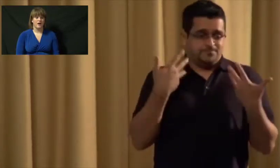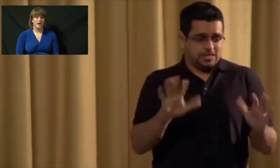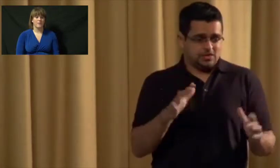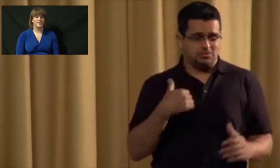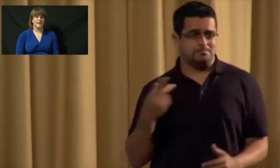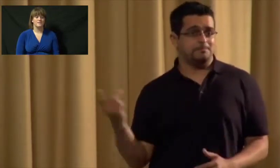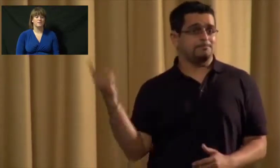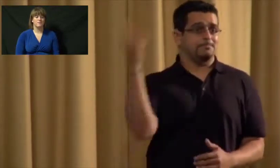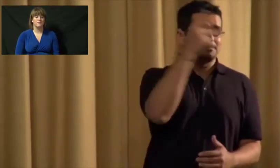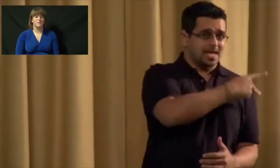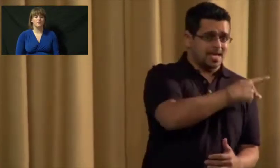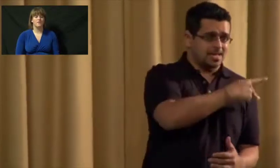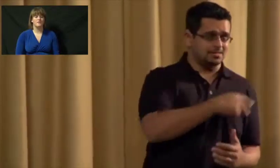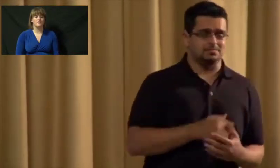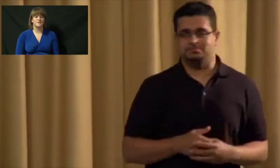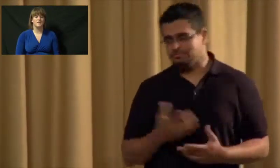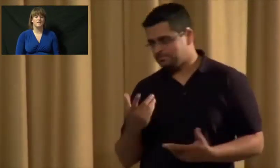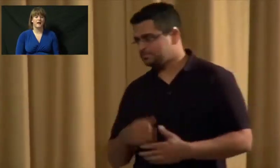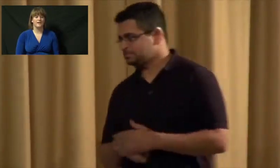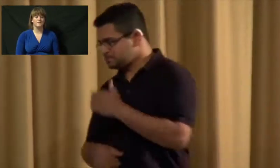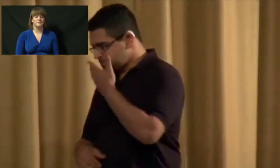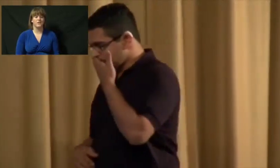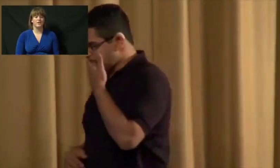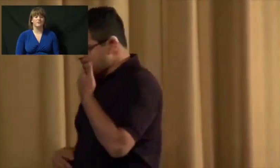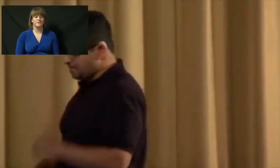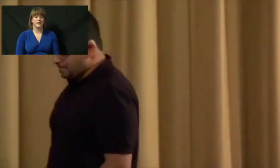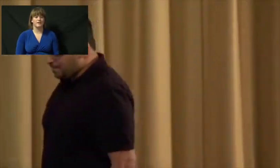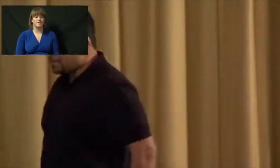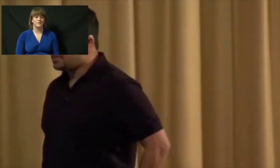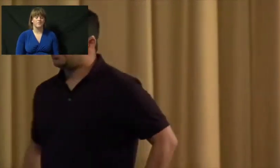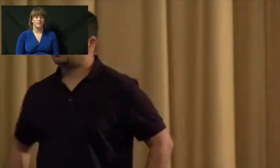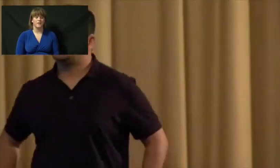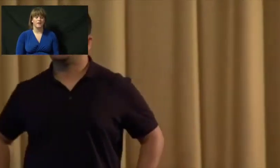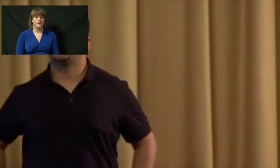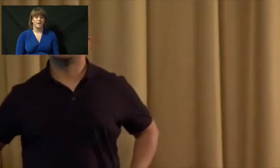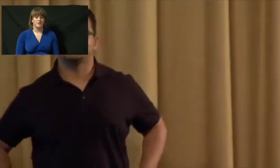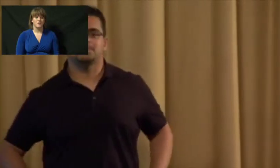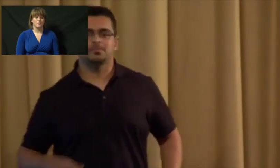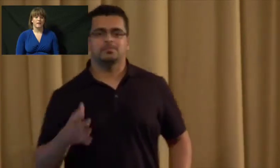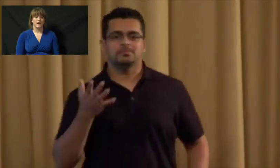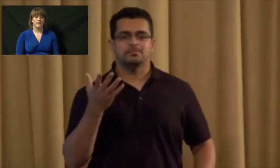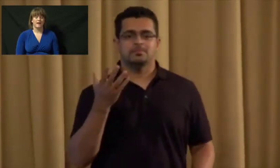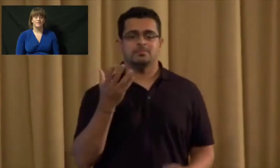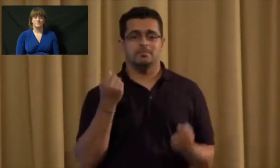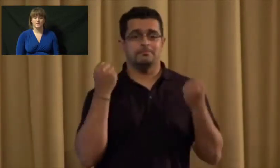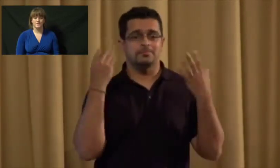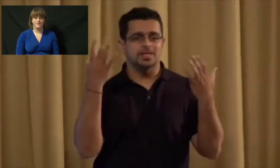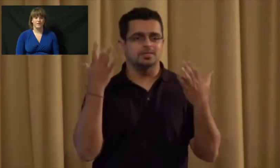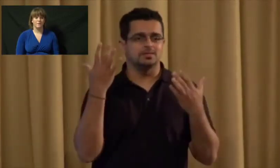I want that to be more of something that I deal with every day. So I went ahead, after it was over, I went